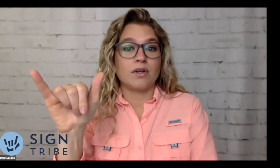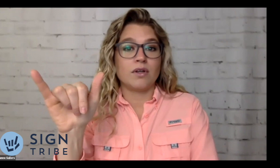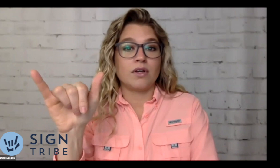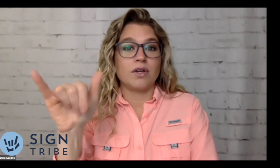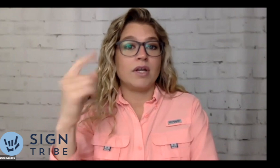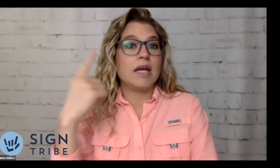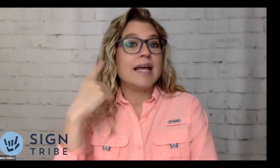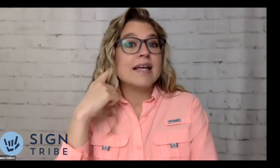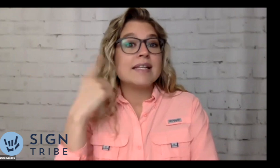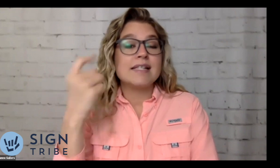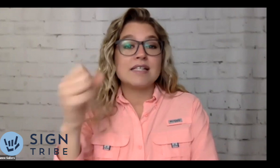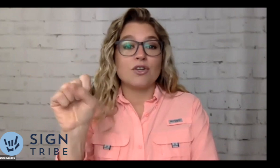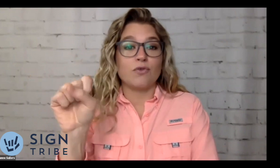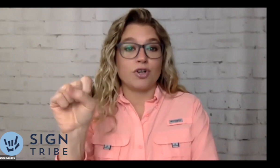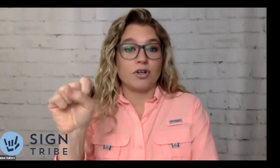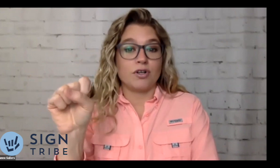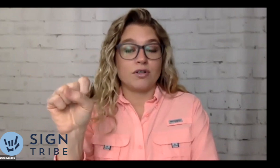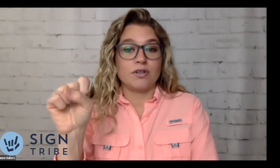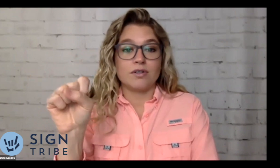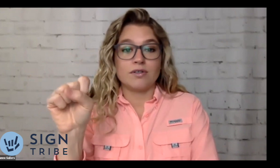Good. Silver.